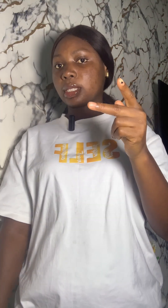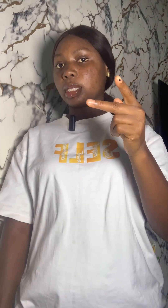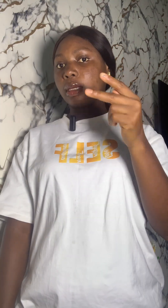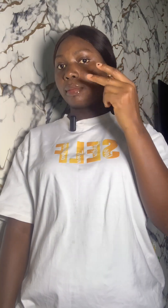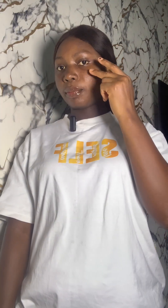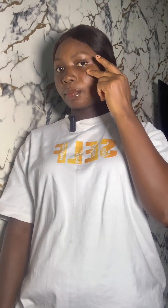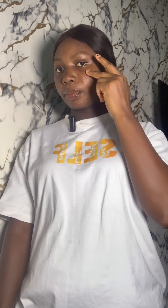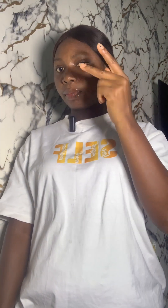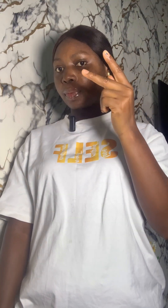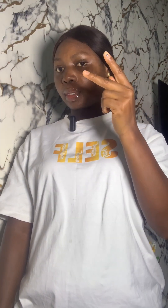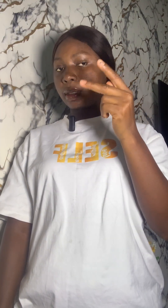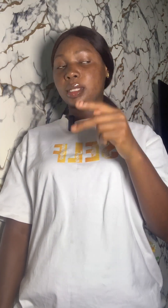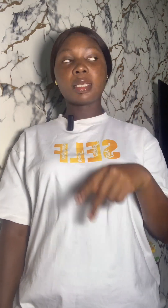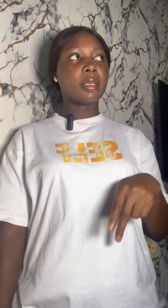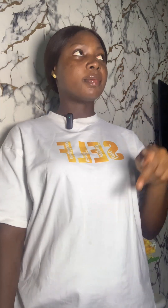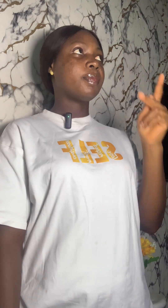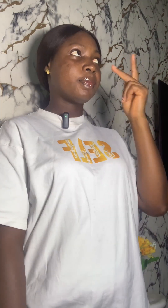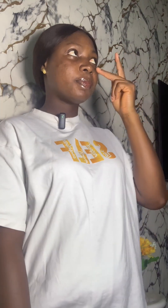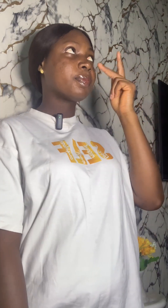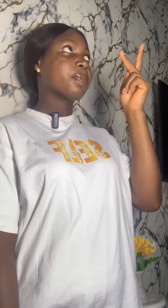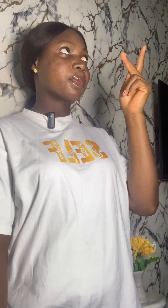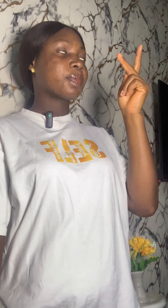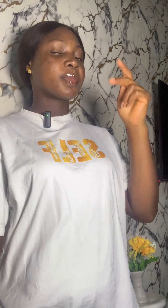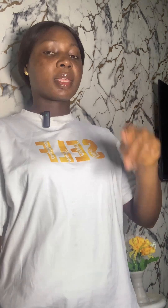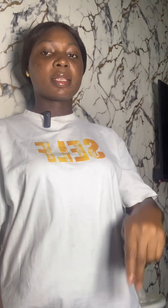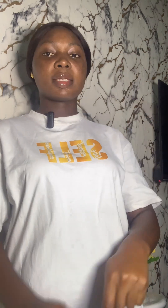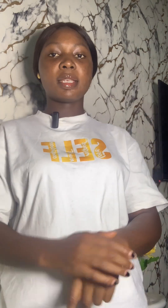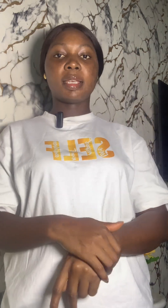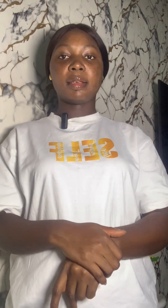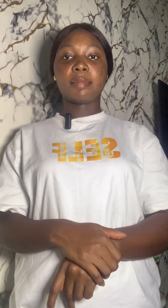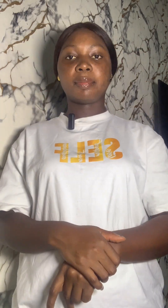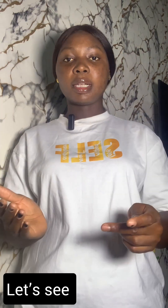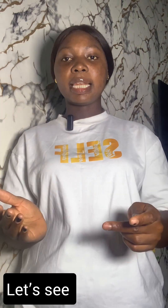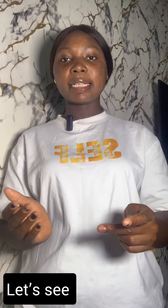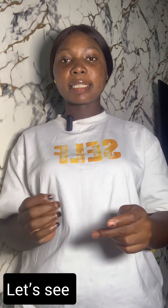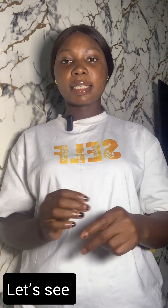C, C, C. Let's see,